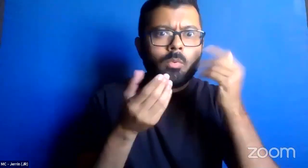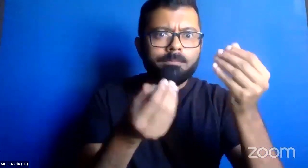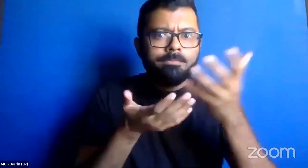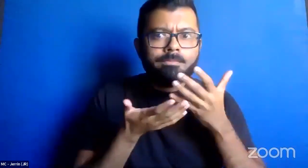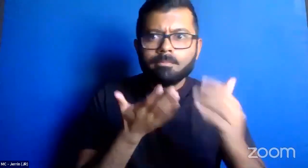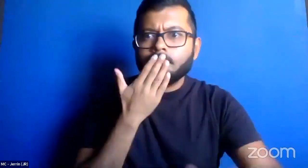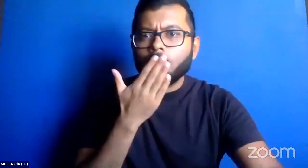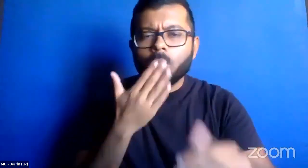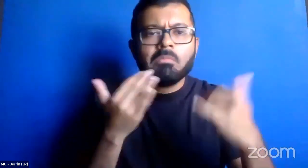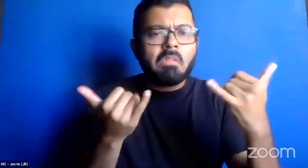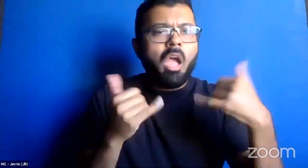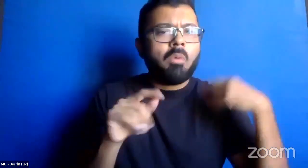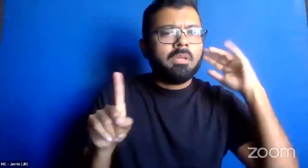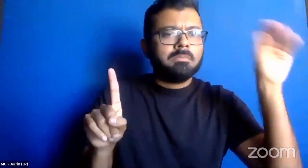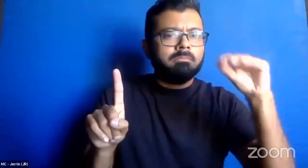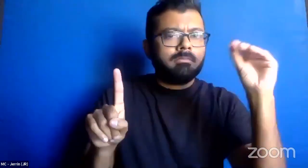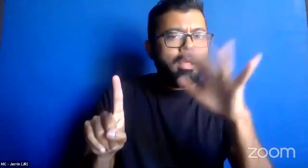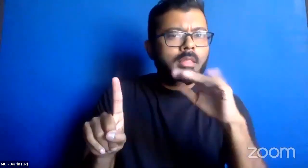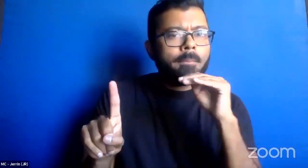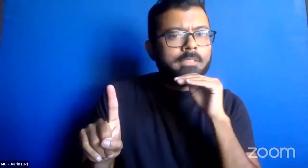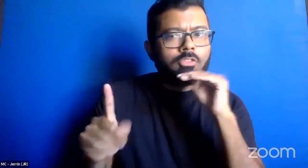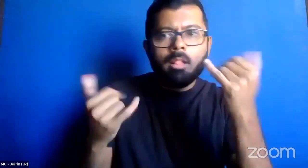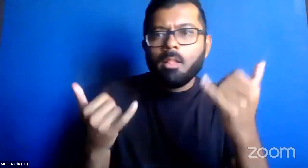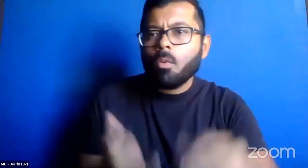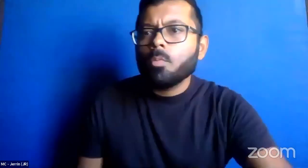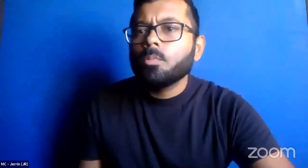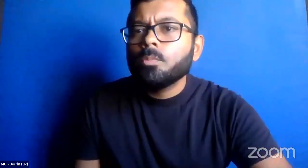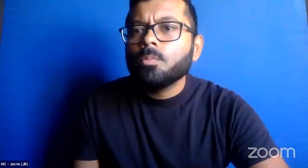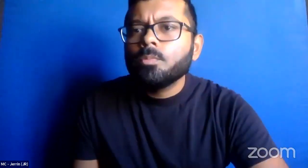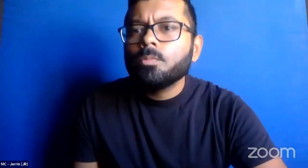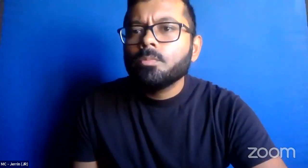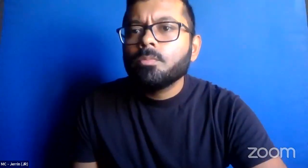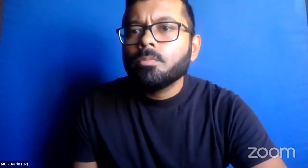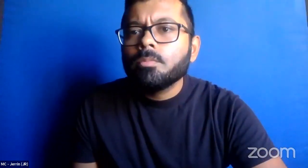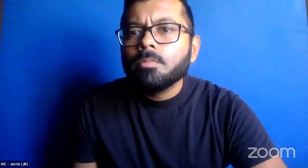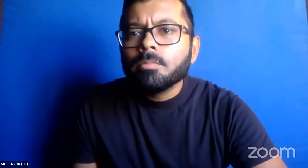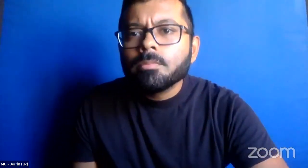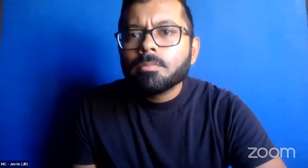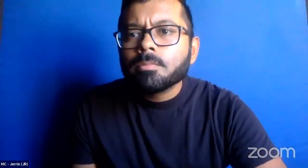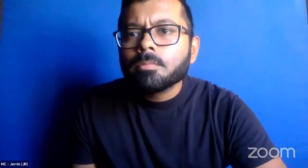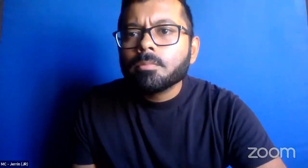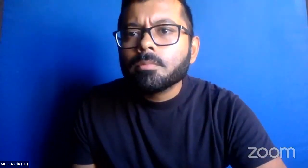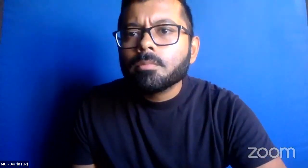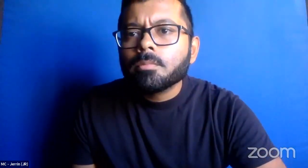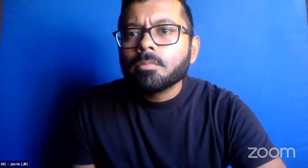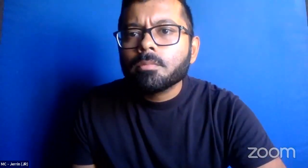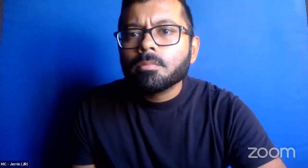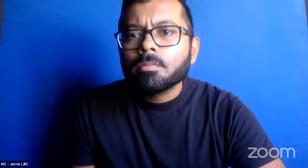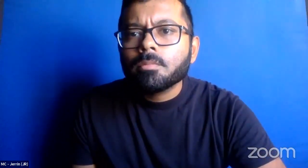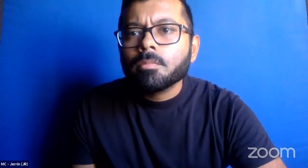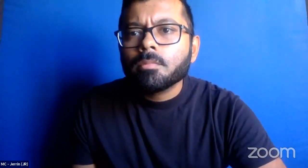Yes, thank you for letting us know that there was still sound in the background. We will go back to Michelle. Let me spotlight her just a moment.